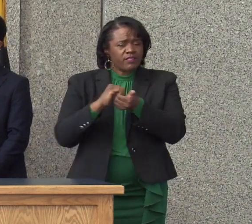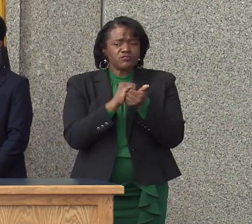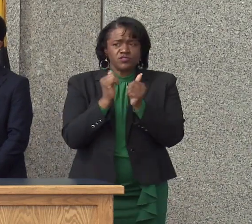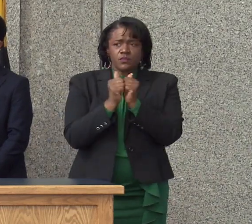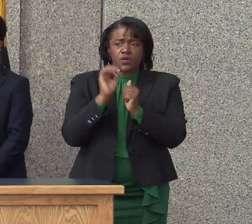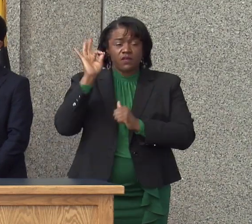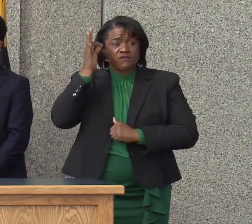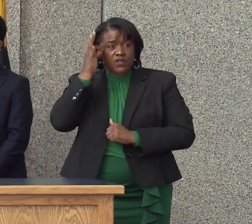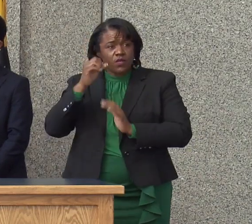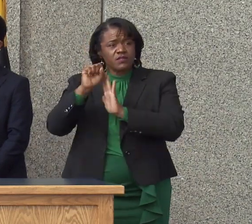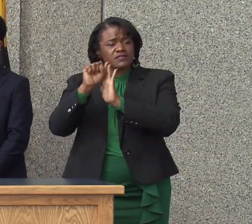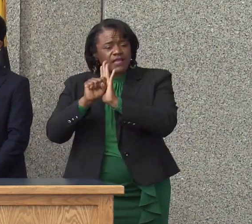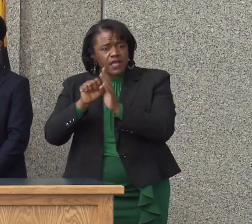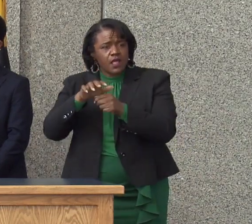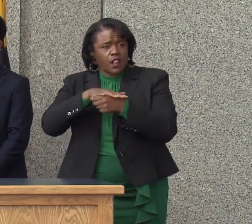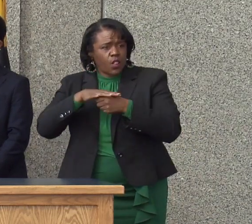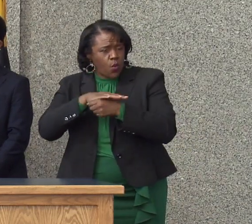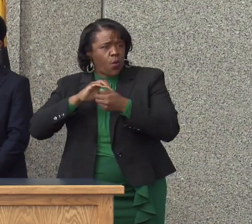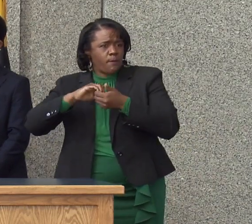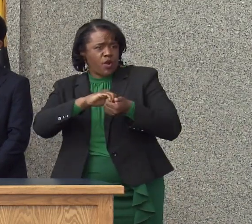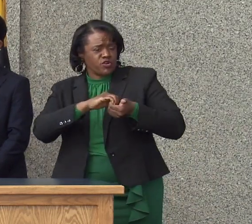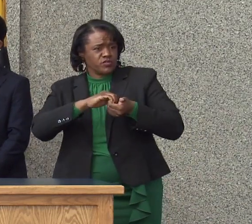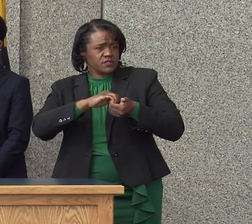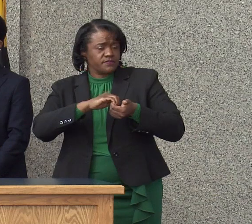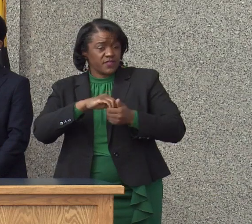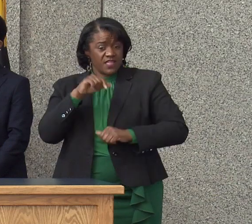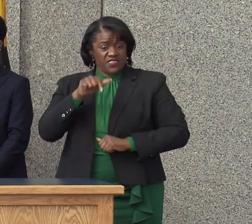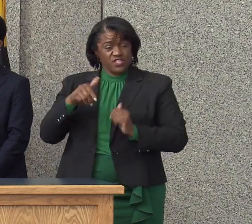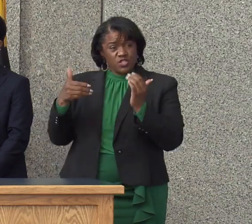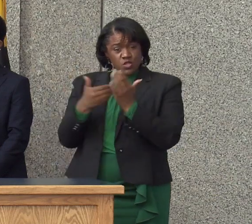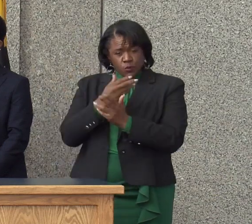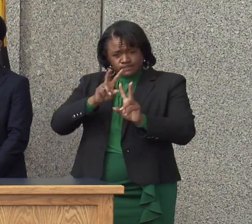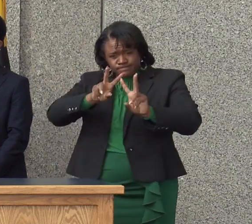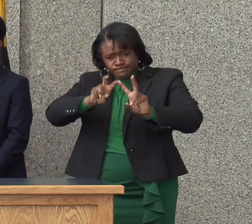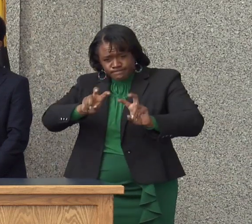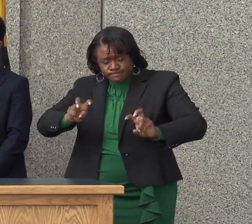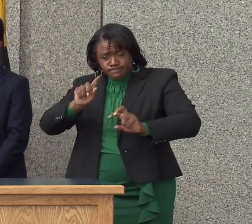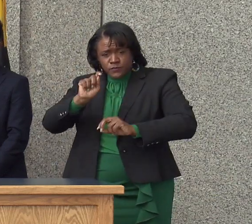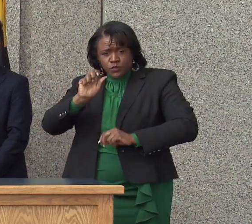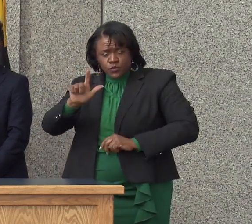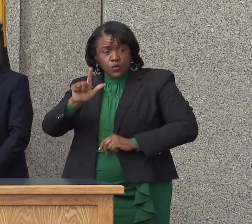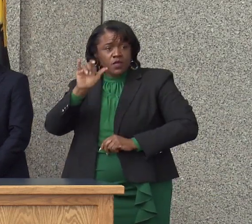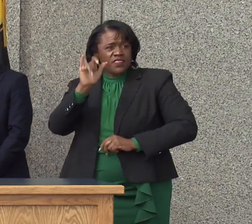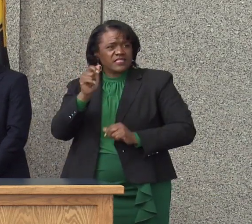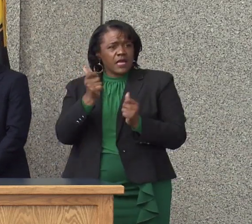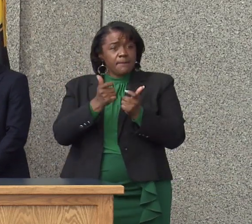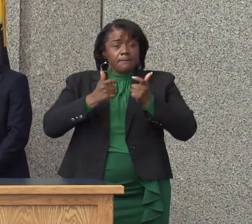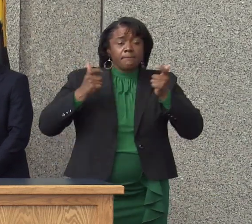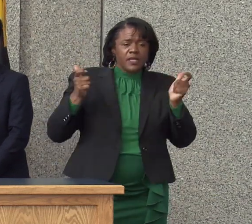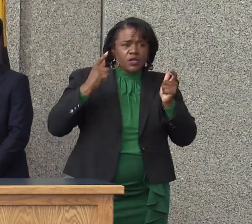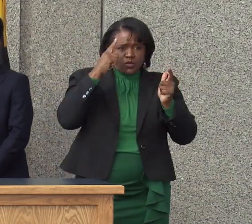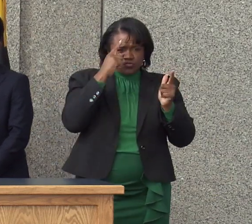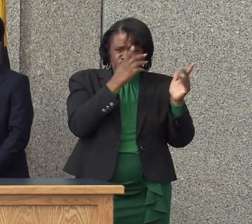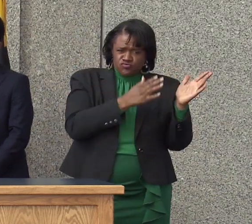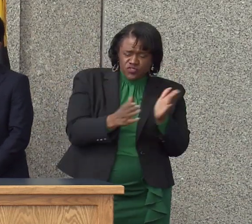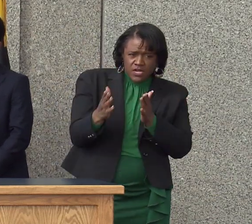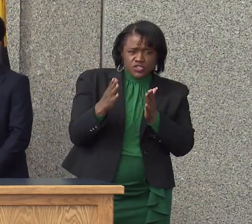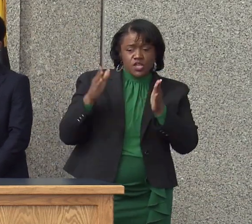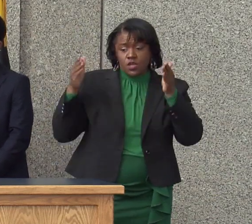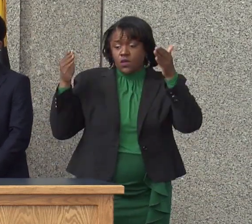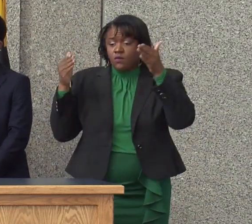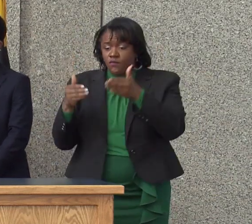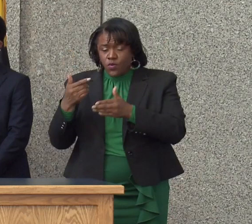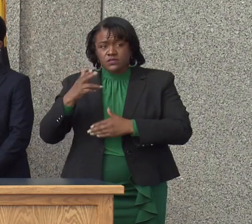our federal, state, and local partners. And this new analytical tool is also part of a larger scale strategy focused on gun violence within